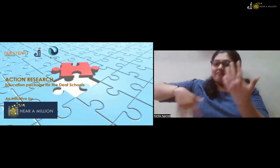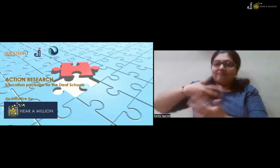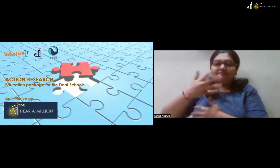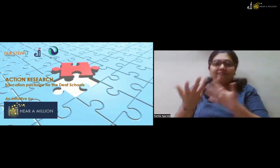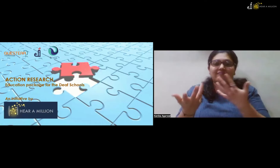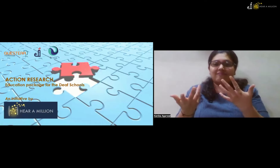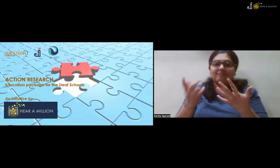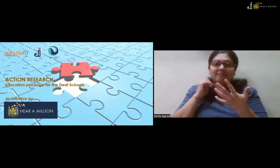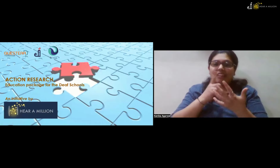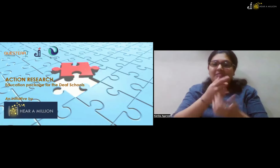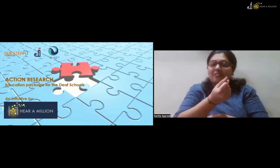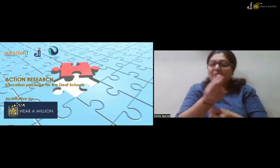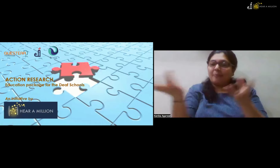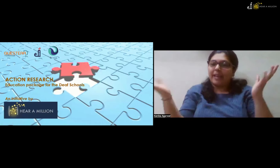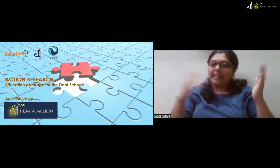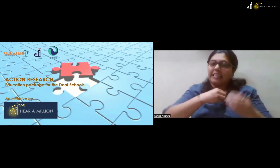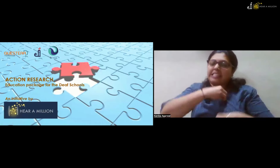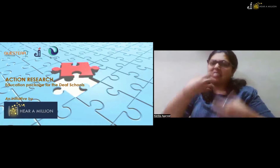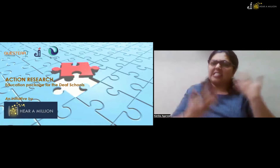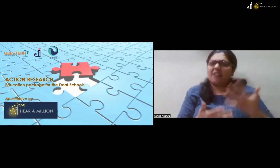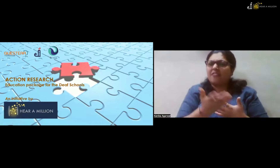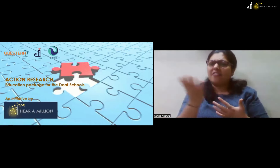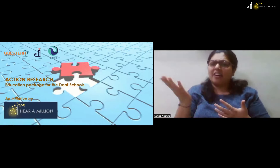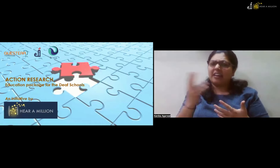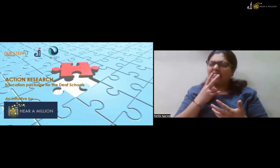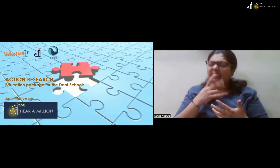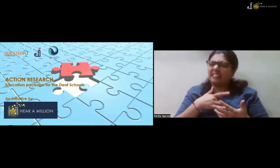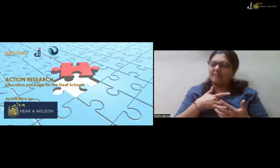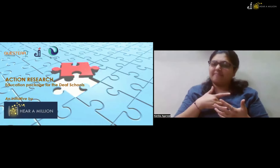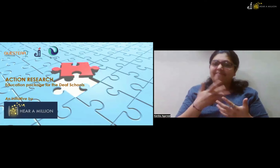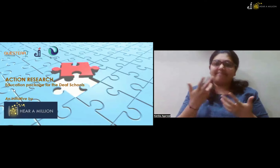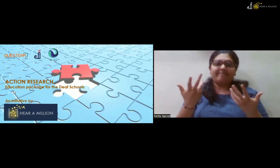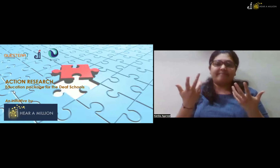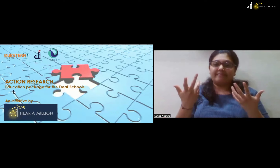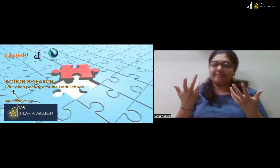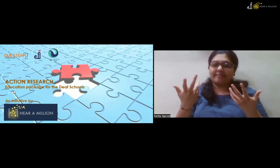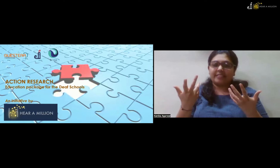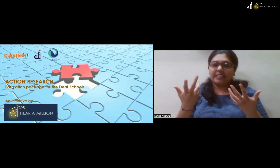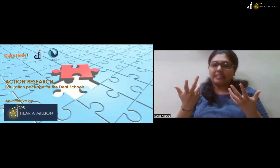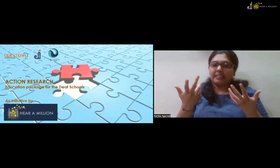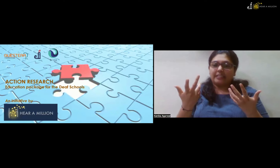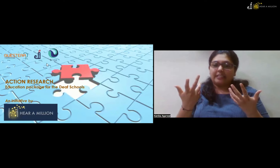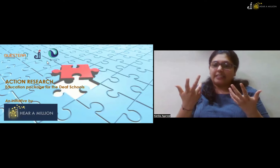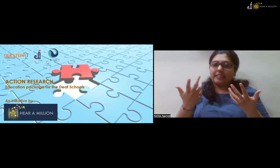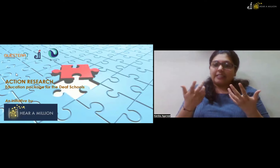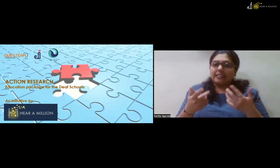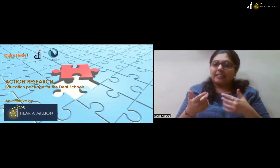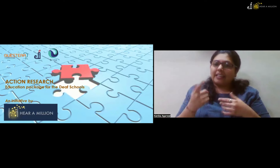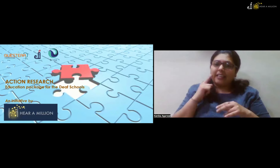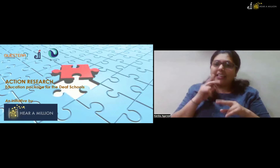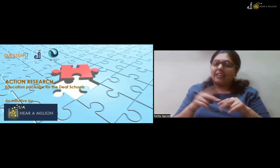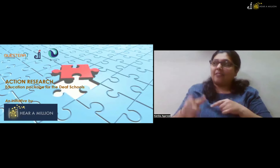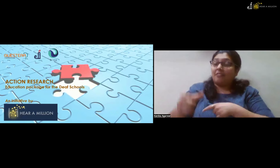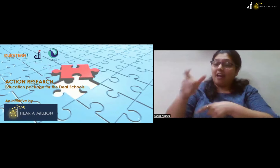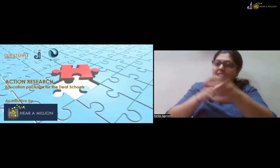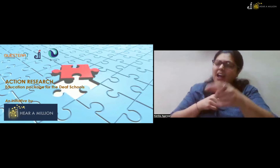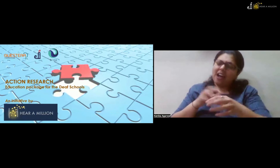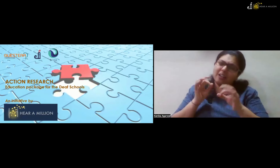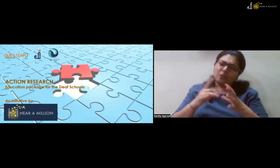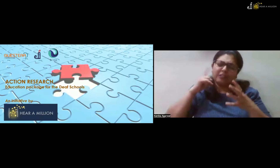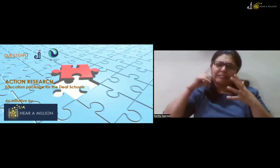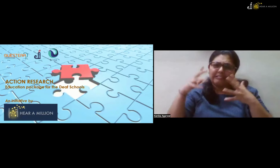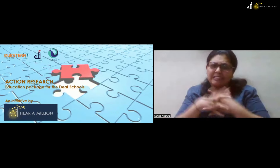I totally agree, because I have lived that life, and I see so many deaf children suffering every day, and